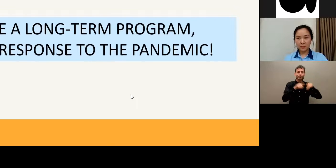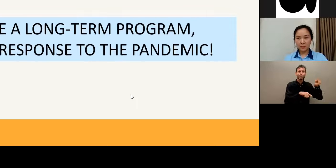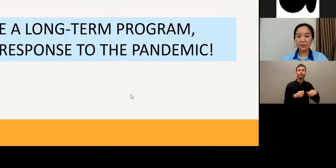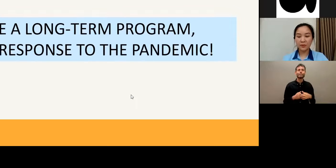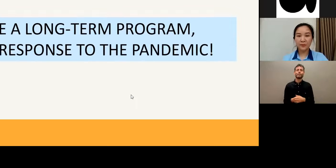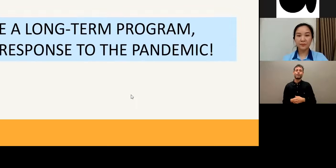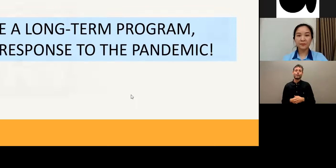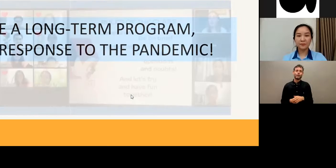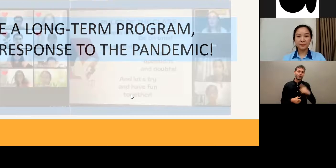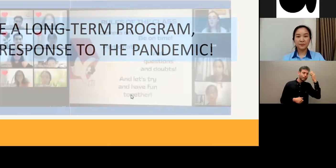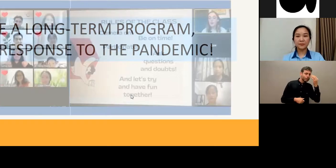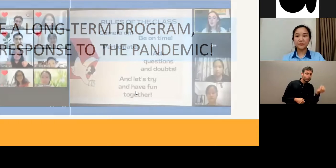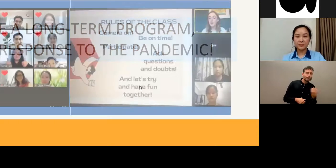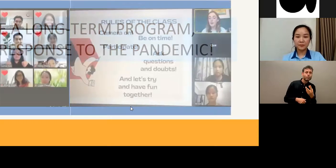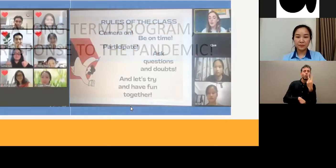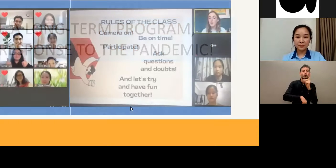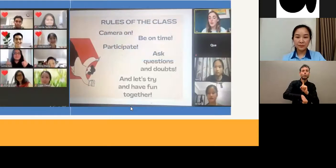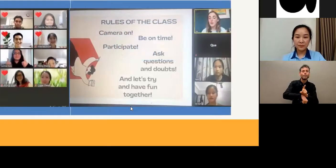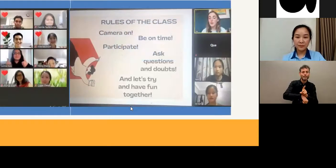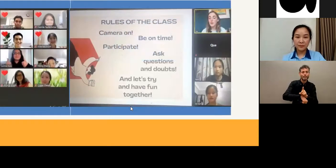there, Quay. Yeah.